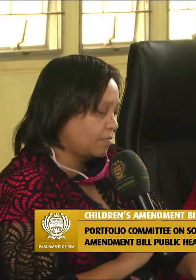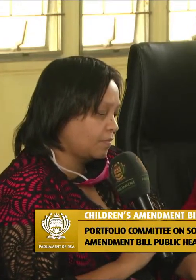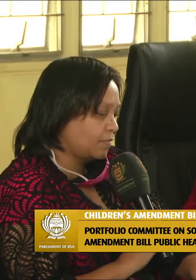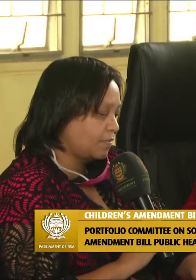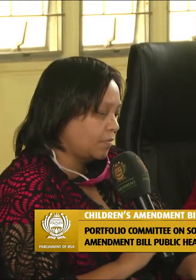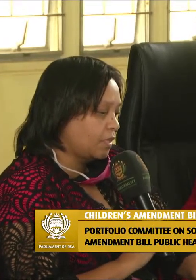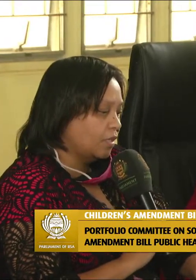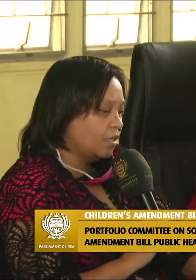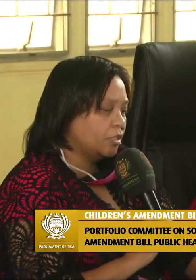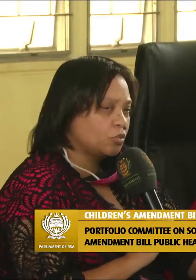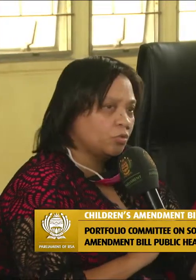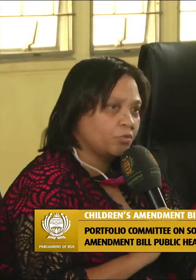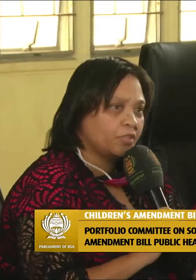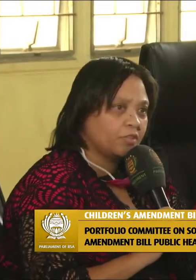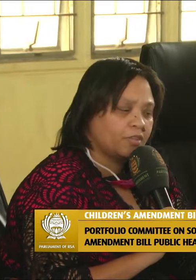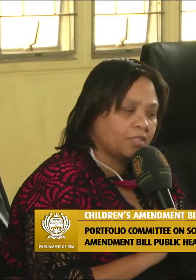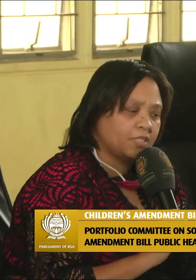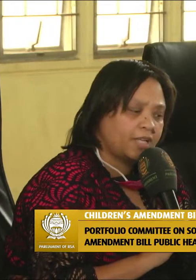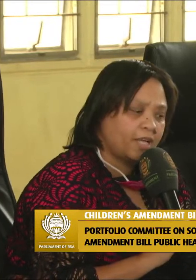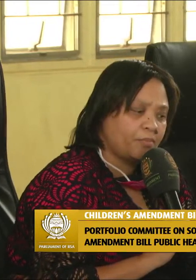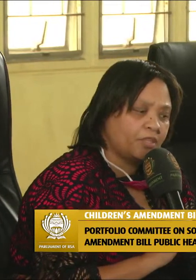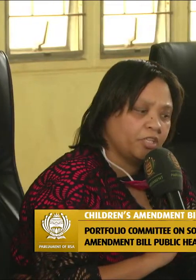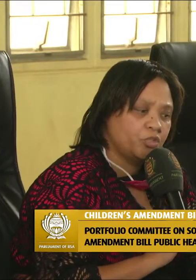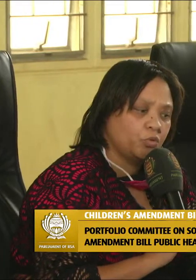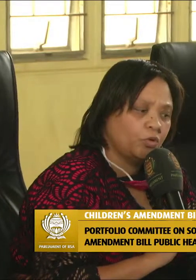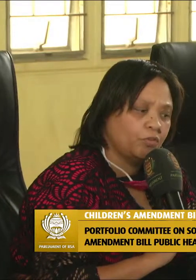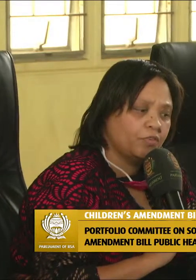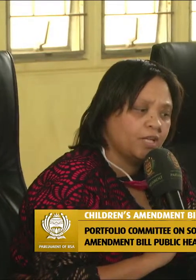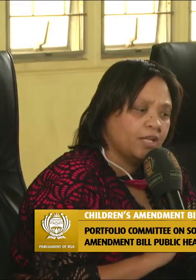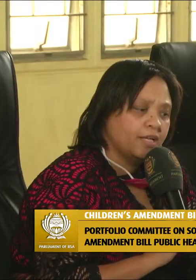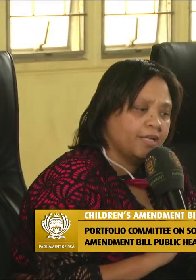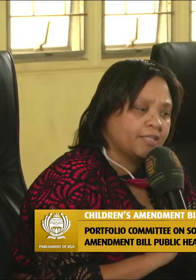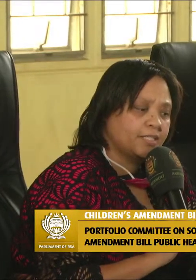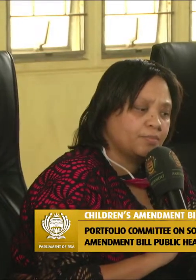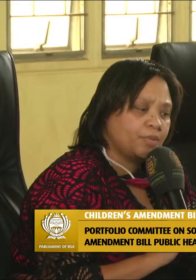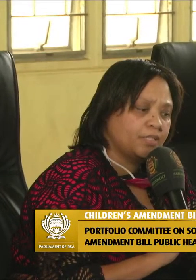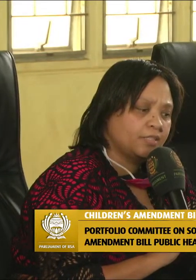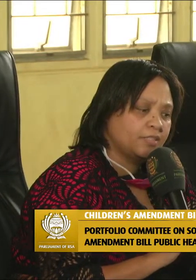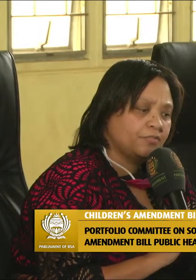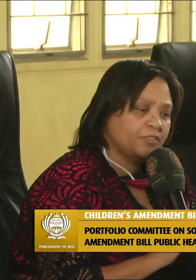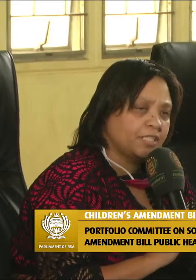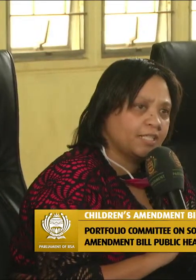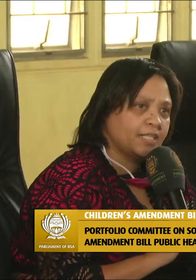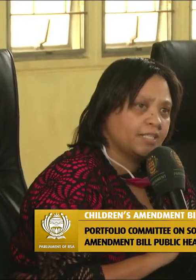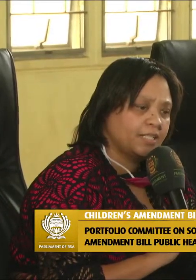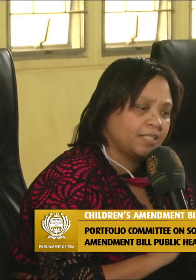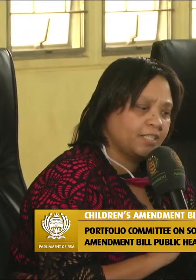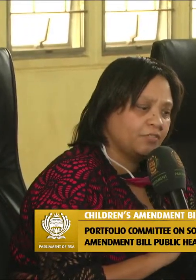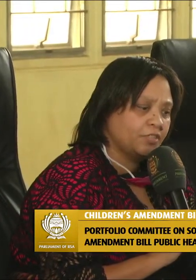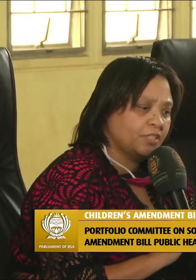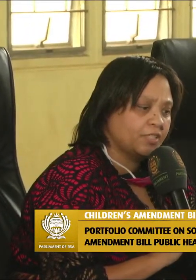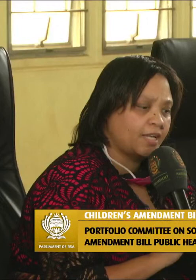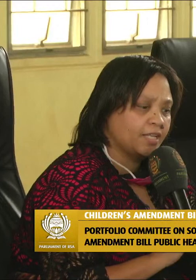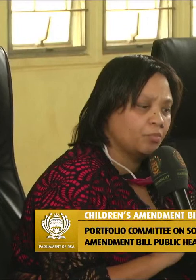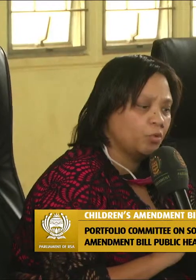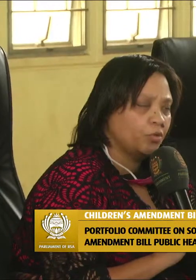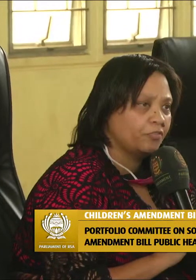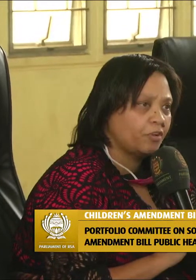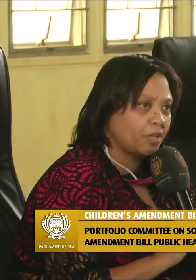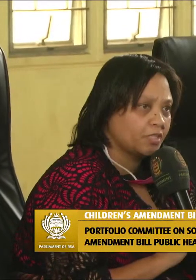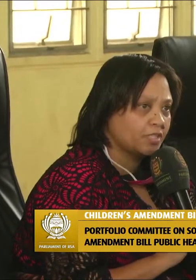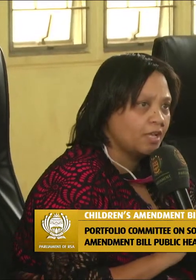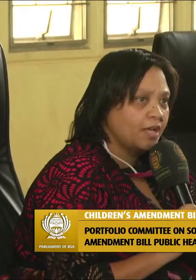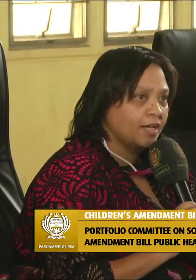zizolungiswa lezi zinto. It is also the third time that the issue of expensive DNA testing versus